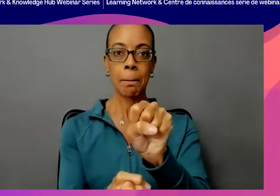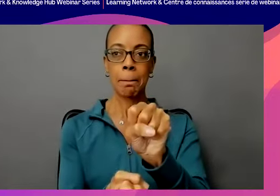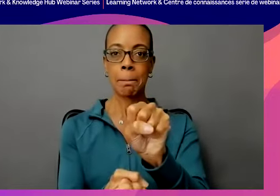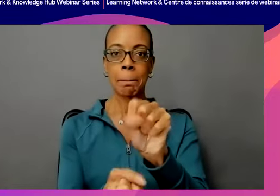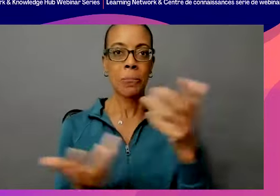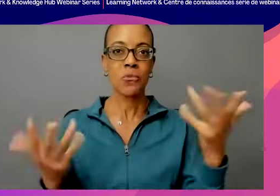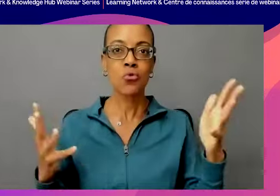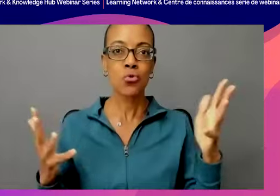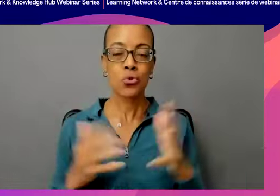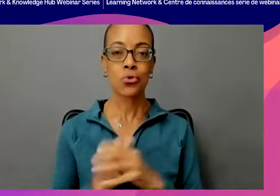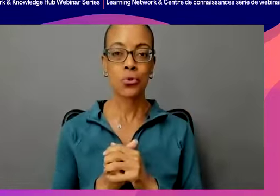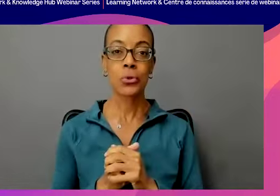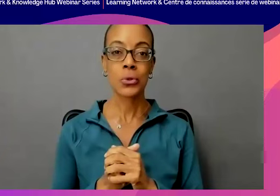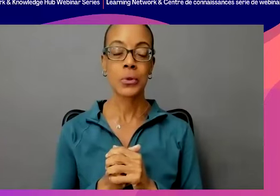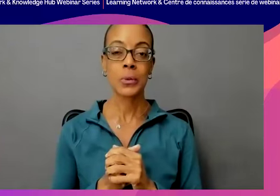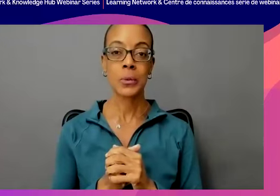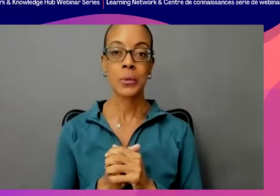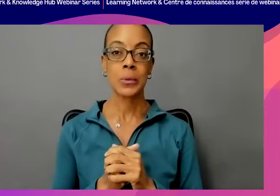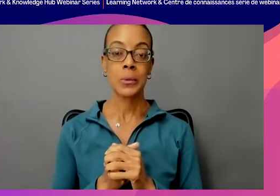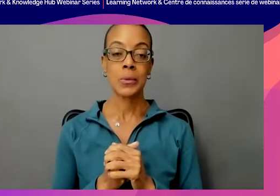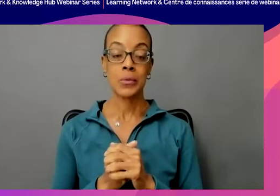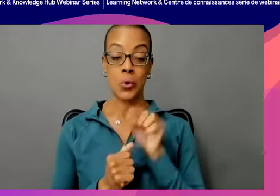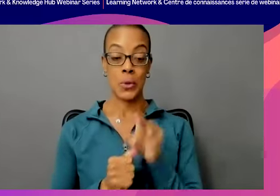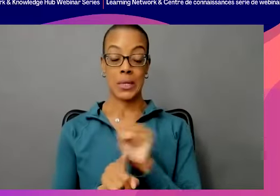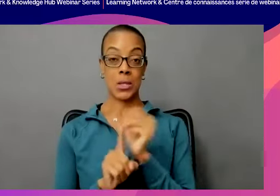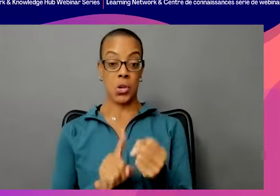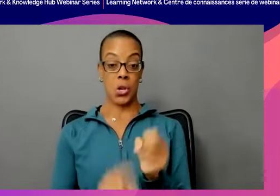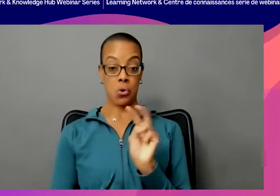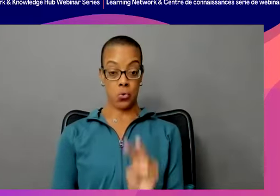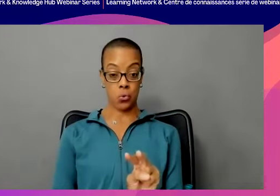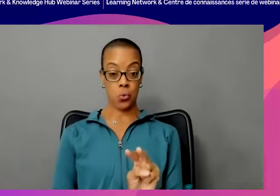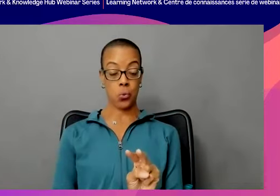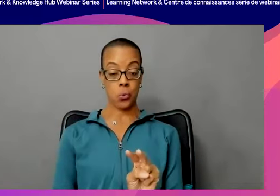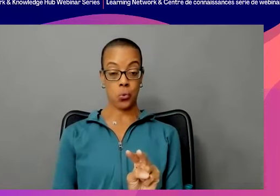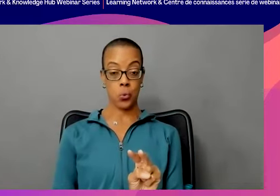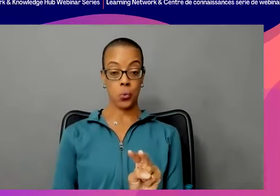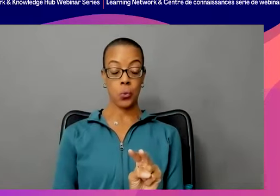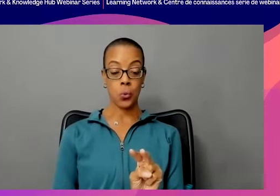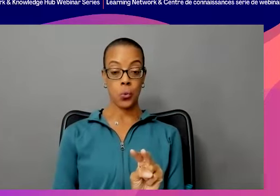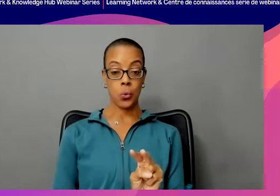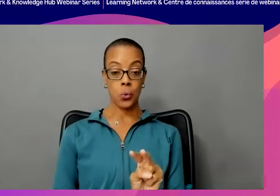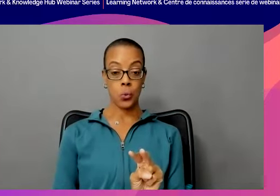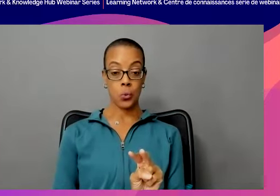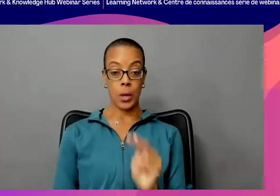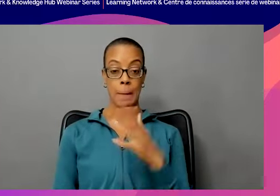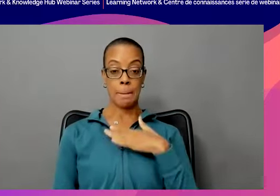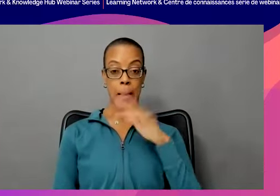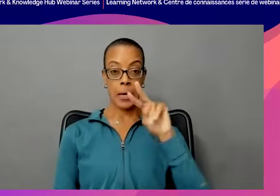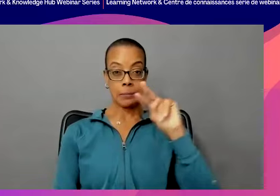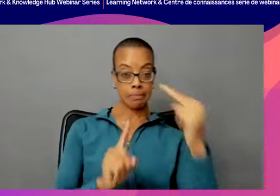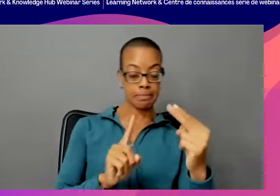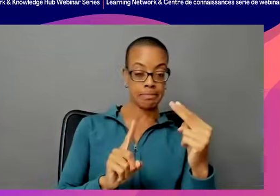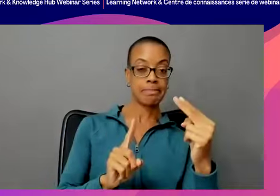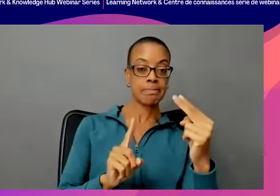so when I look at this, I look at this through a colonial lens.